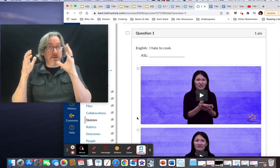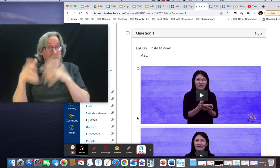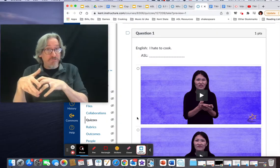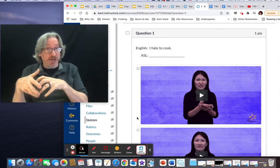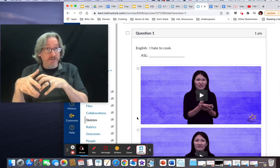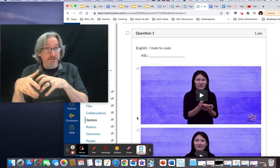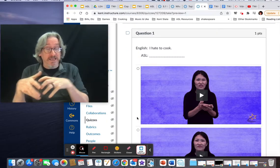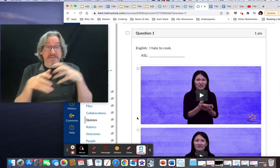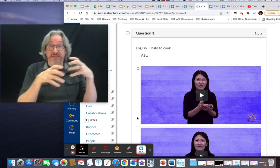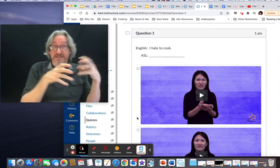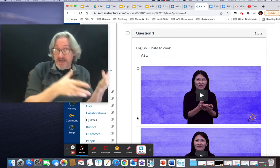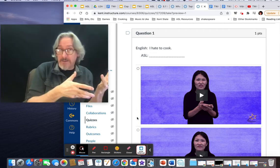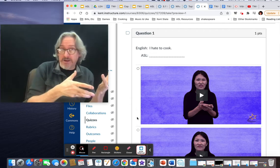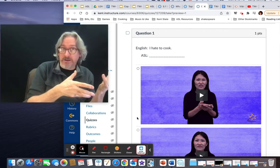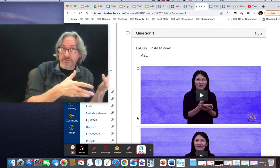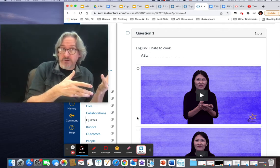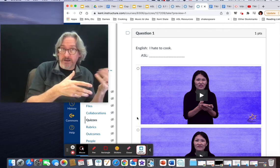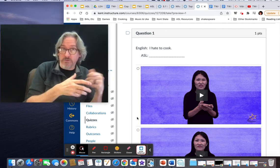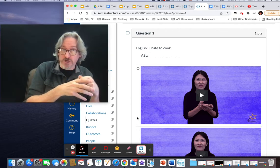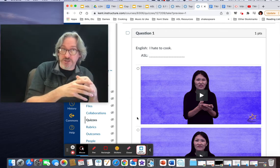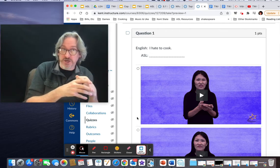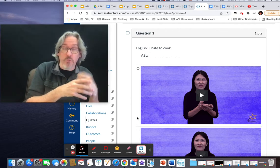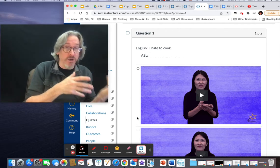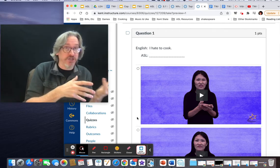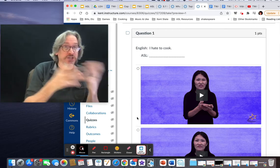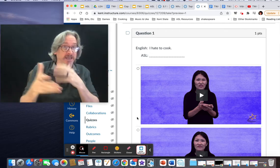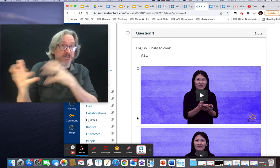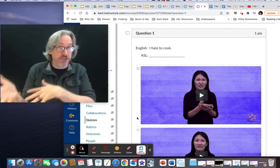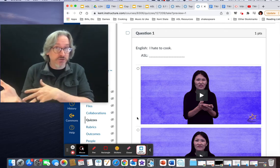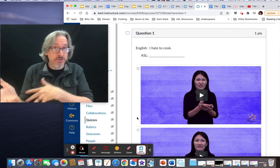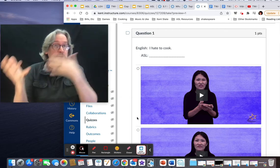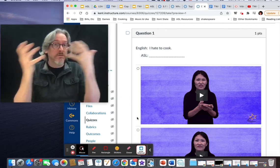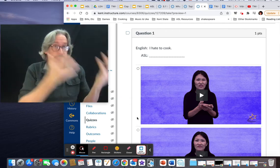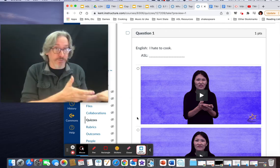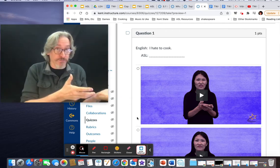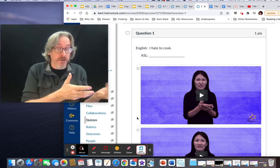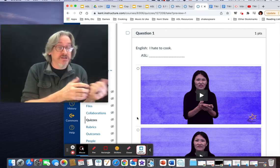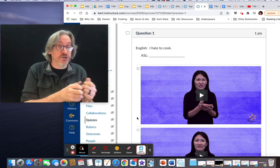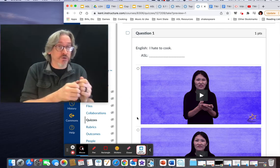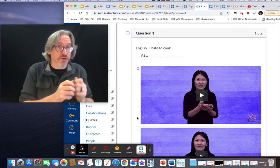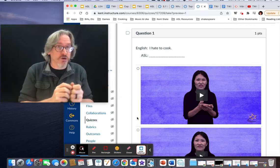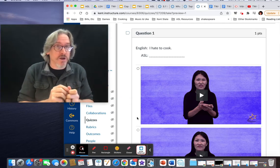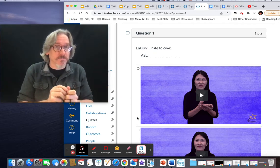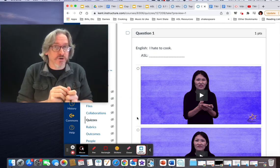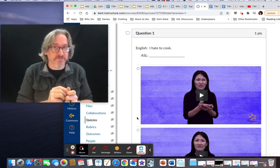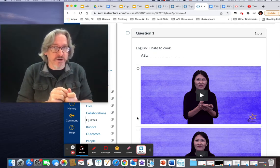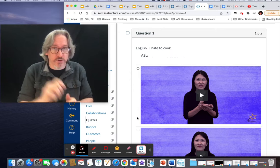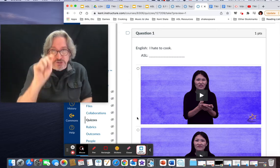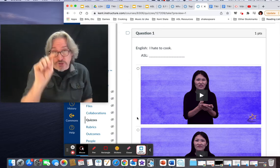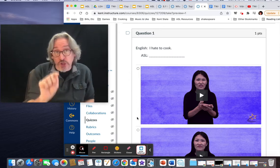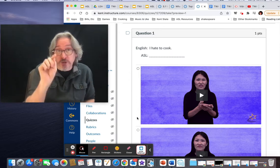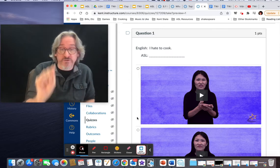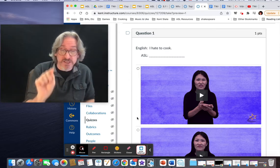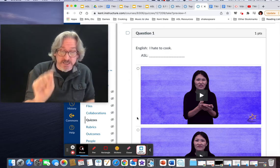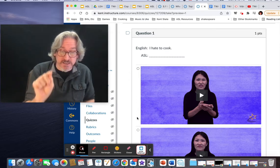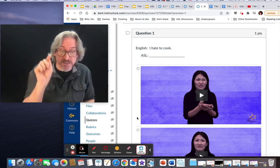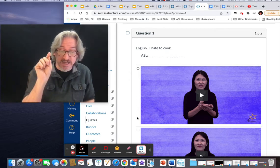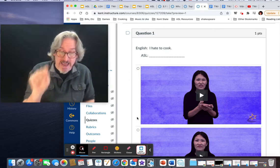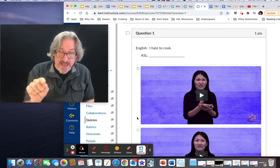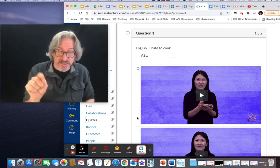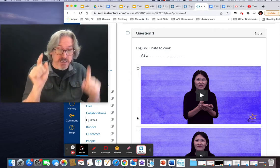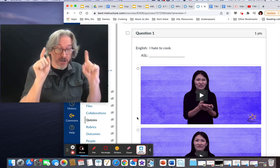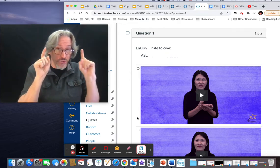The object is the topic, right? What does she hate to do? So you're going to want to put it in that order. So you're going to look for the